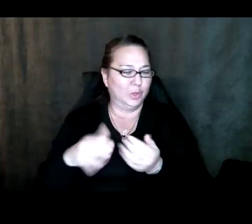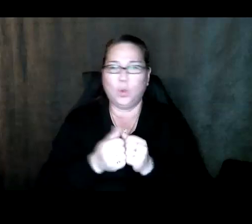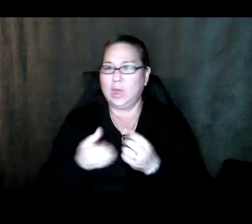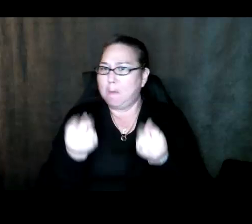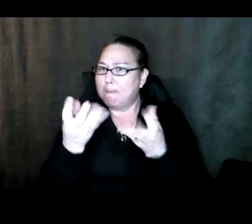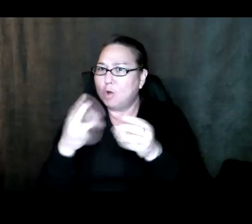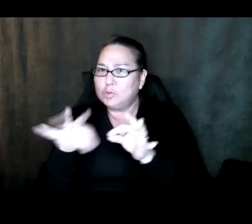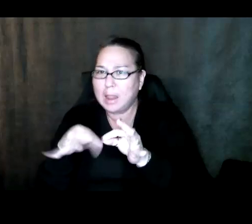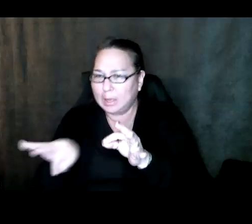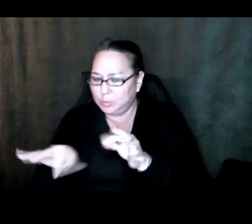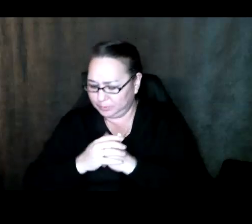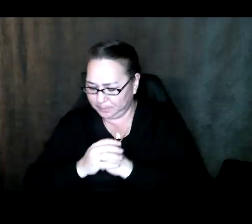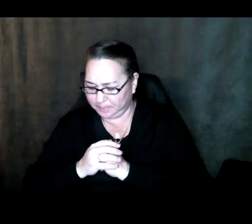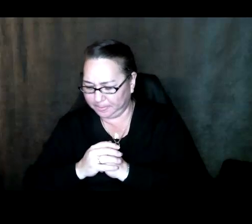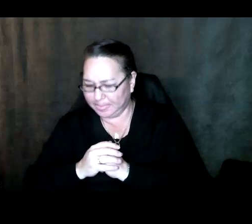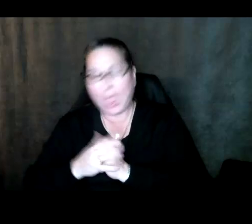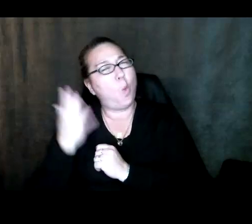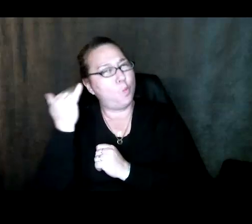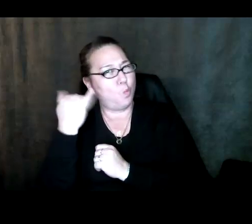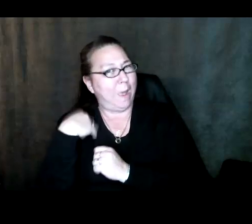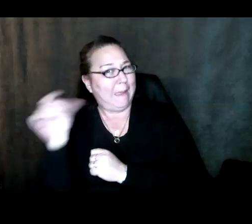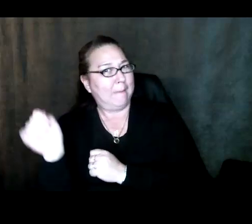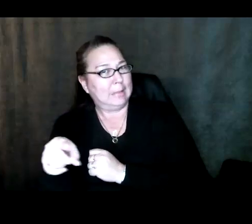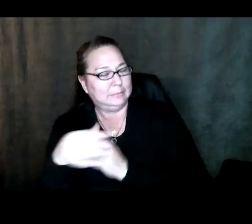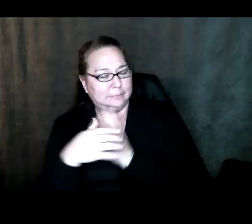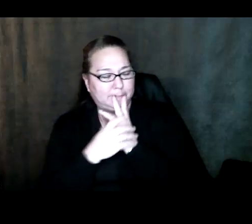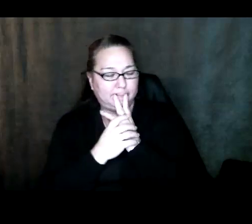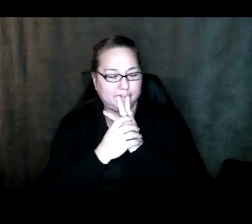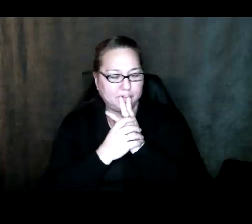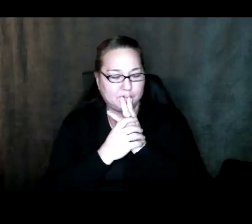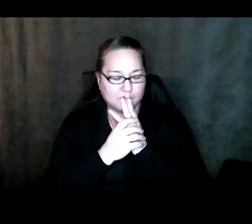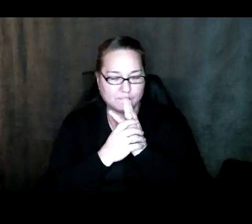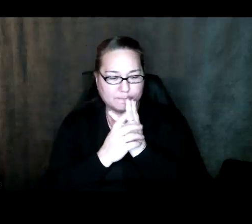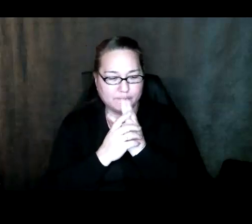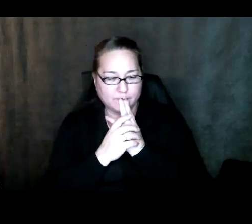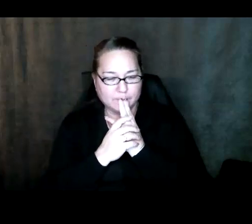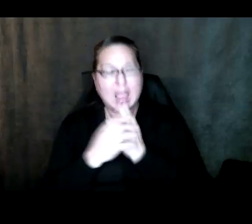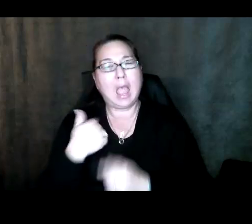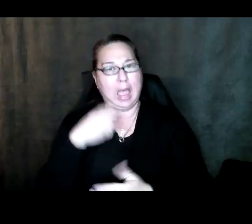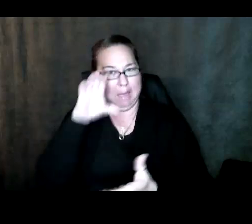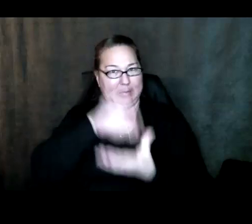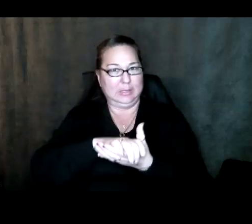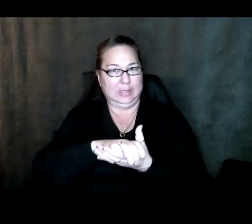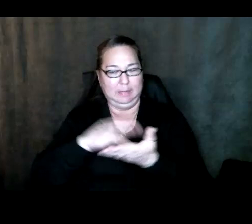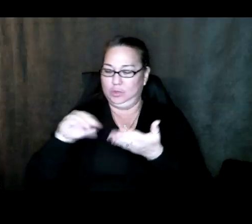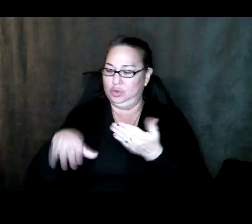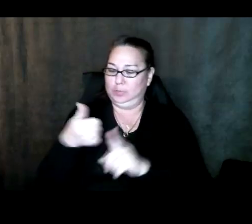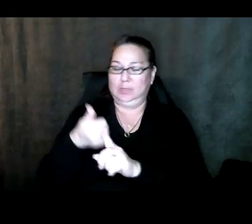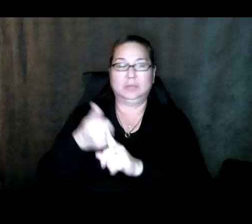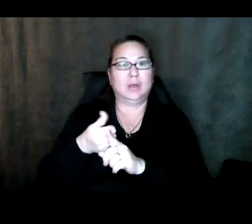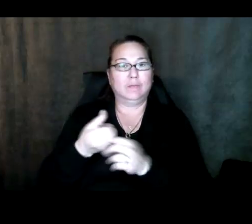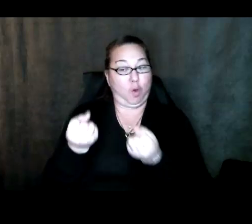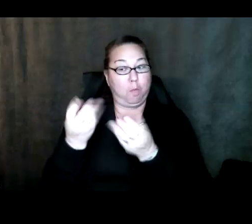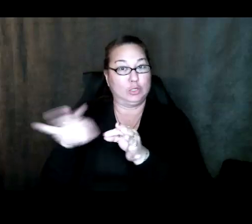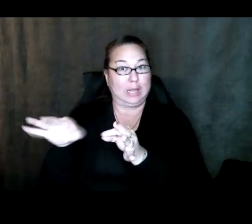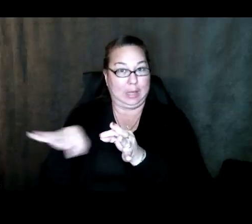multiple languages? The reason I'm asking this, because I do believe that students who are multilingual